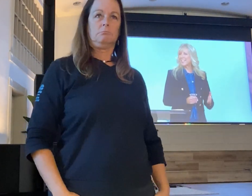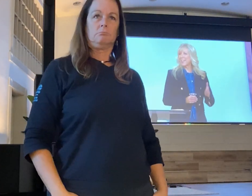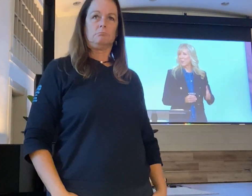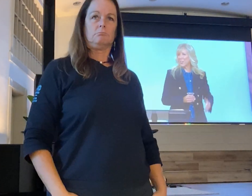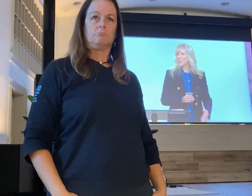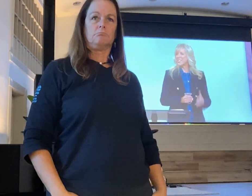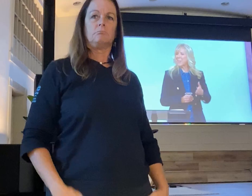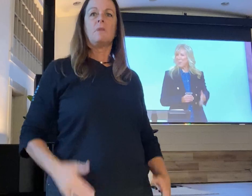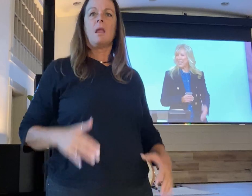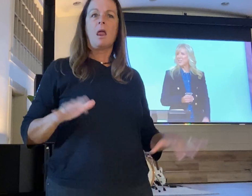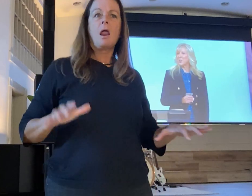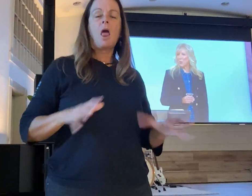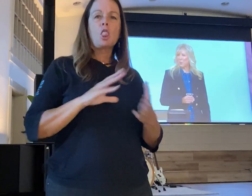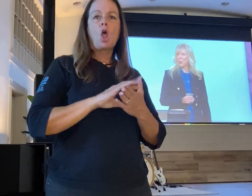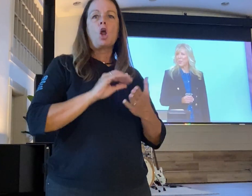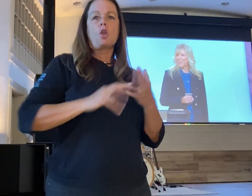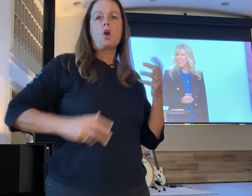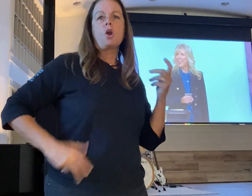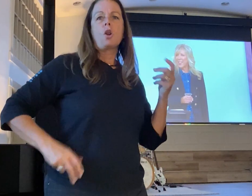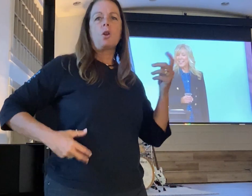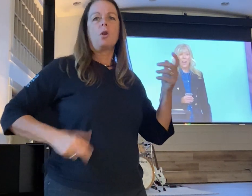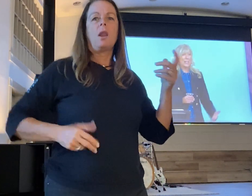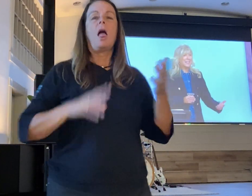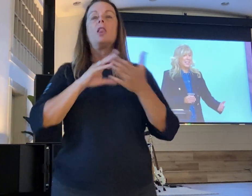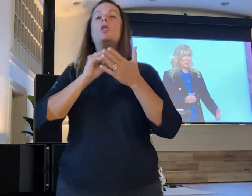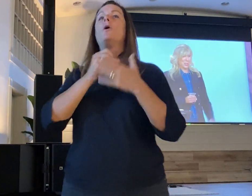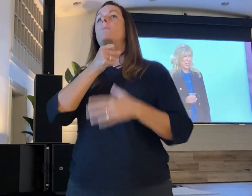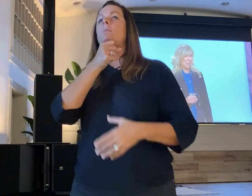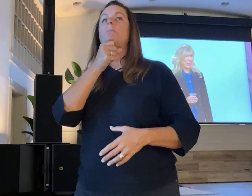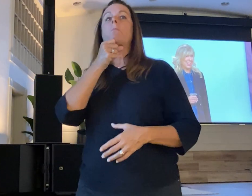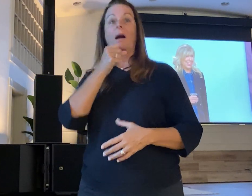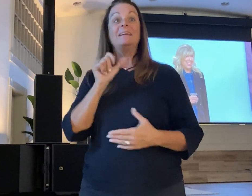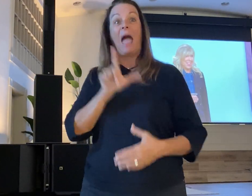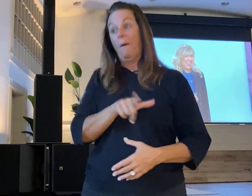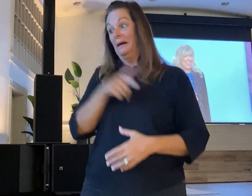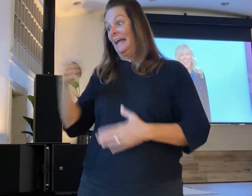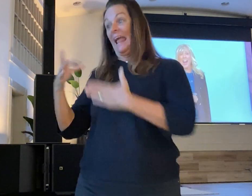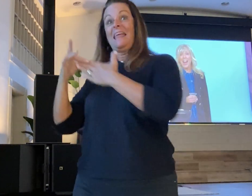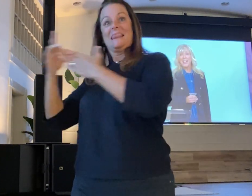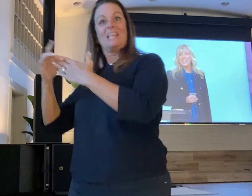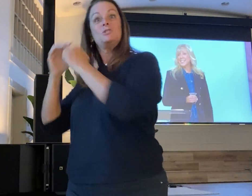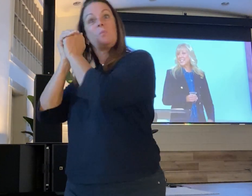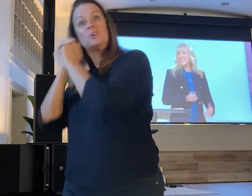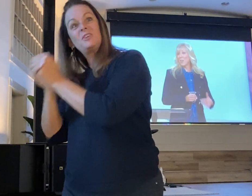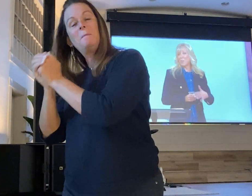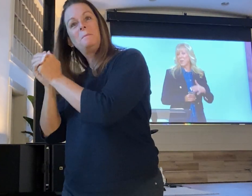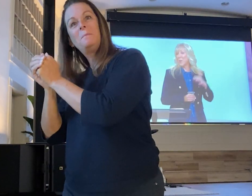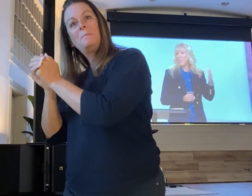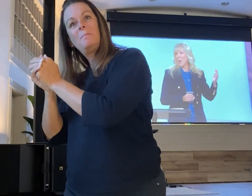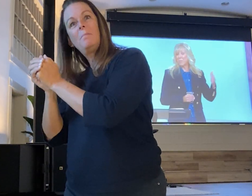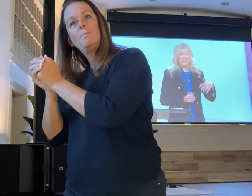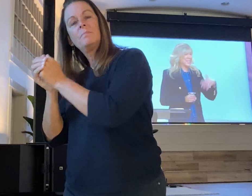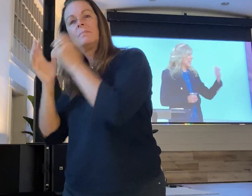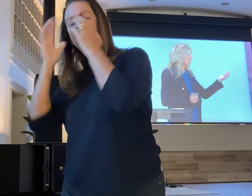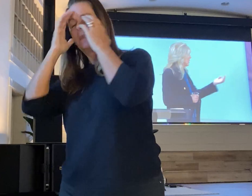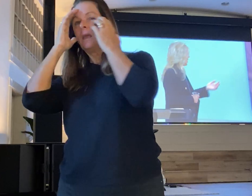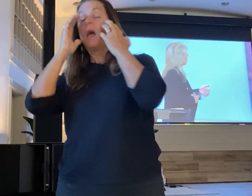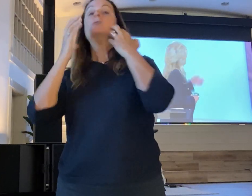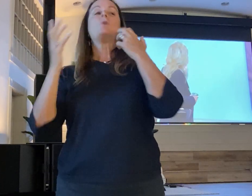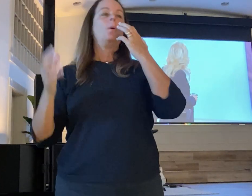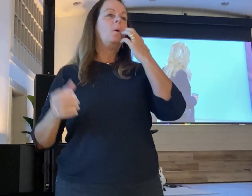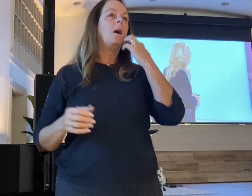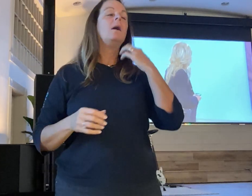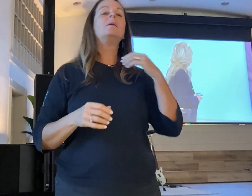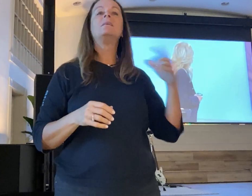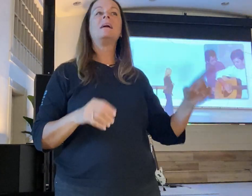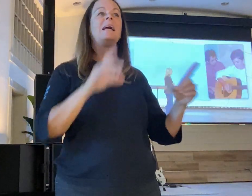Jefferson spent the next several years stepping into those words. And now he leads worship. And this is the deal. By the way, Danny